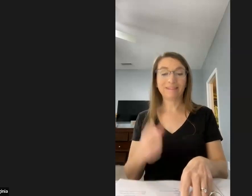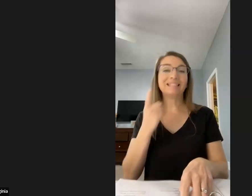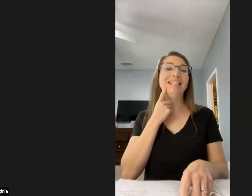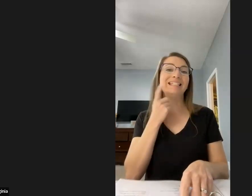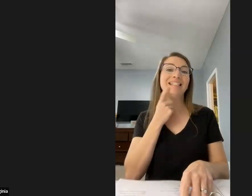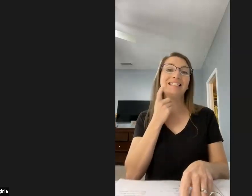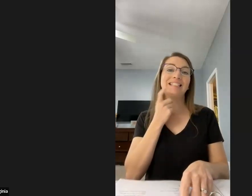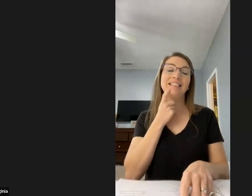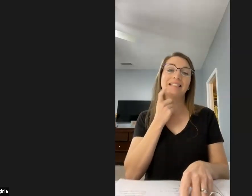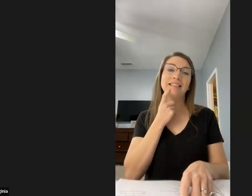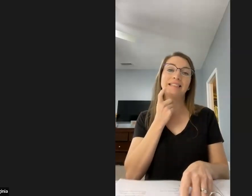Dentist.